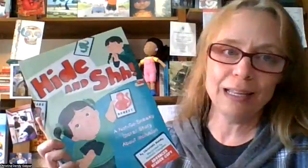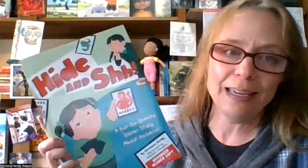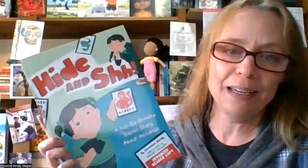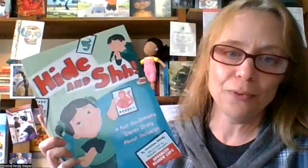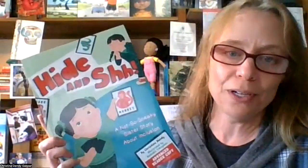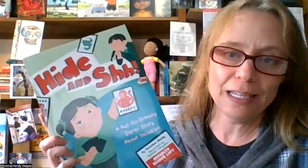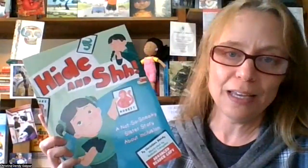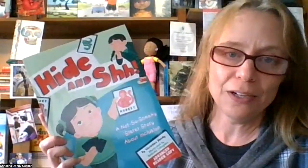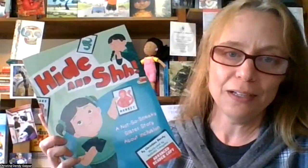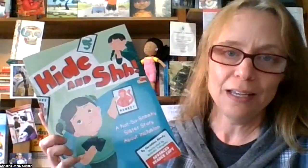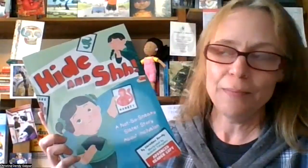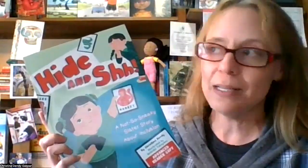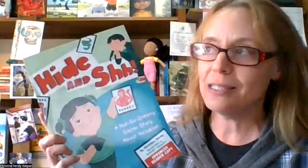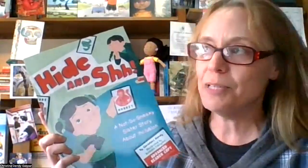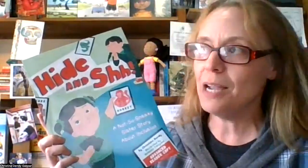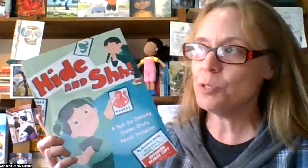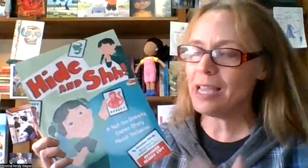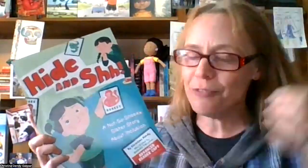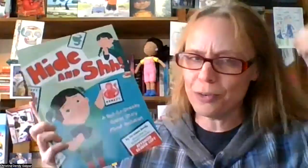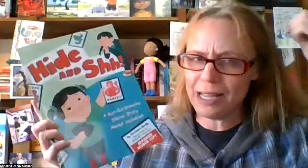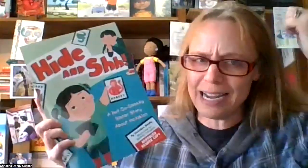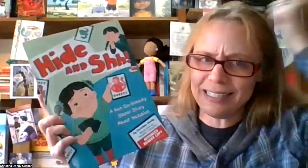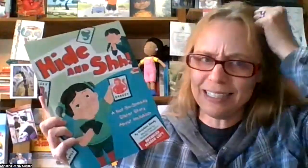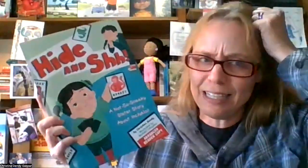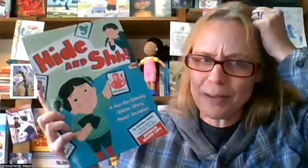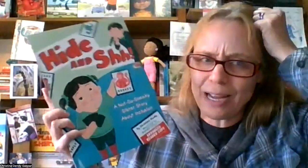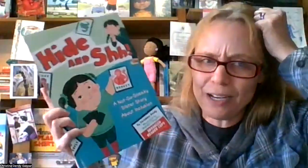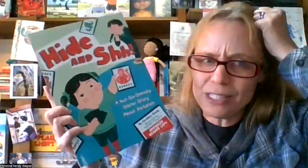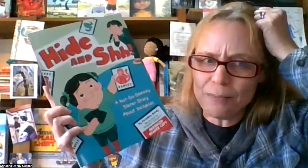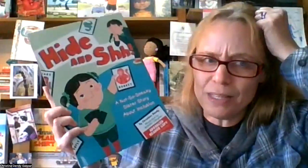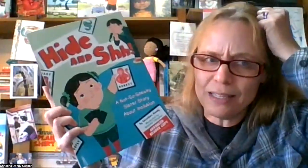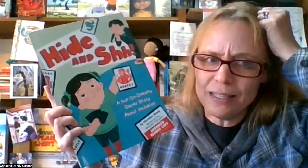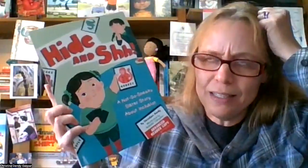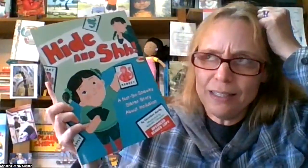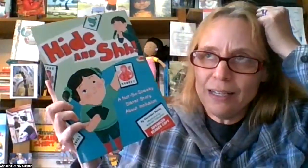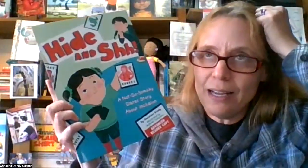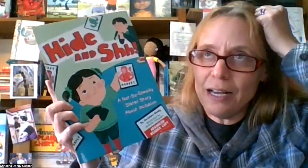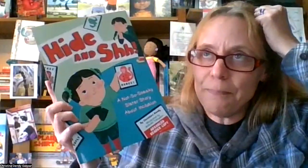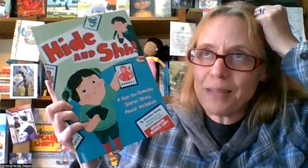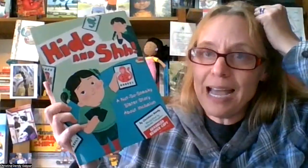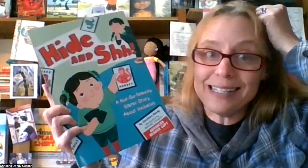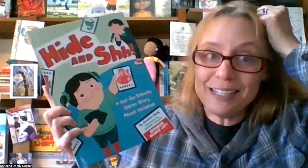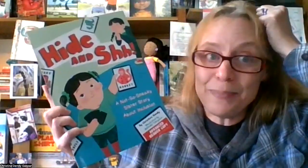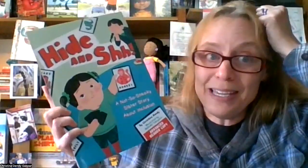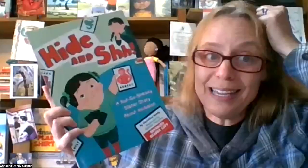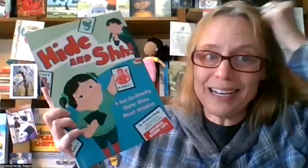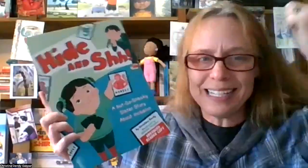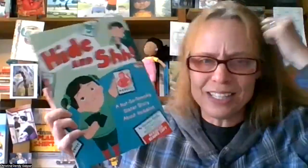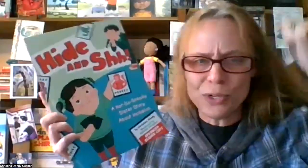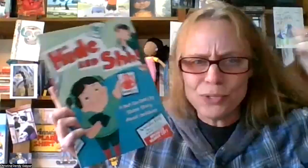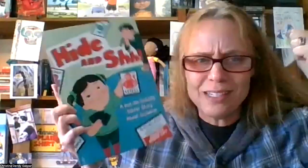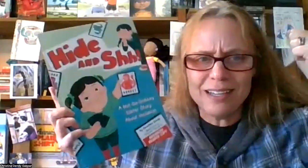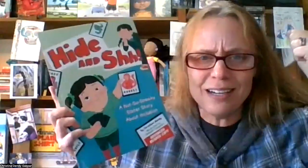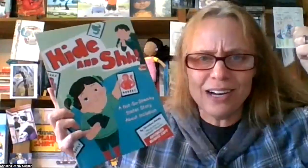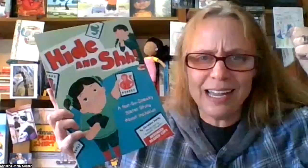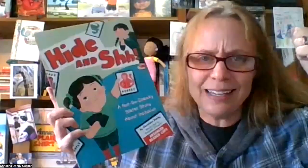you can play and work together, because sometimes we have an idea about how something has to be, and it